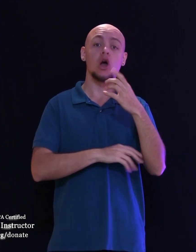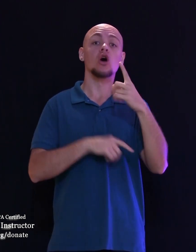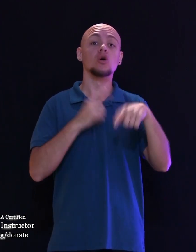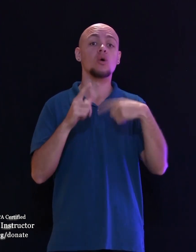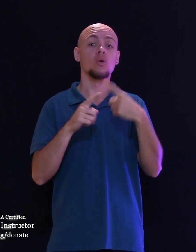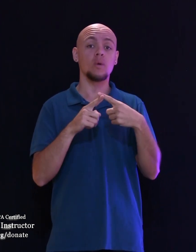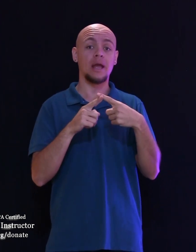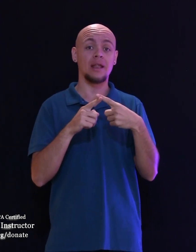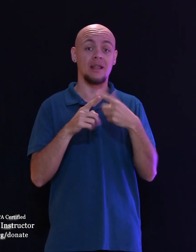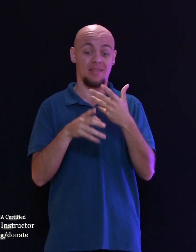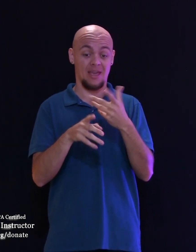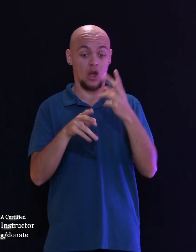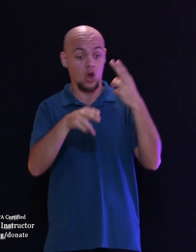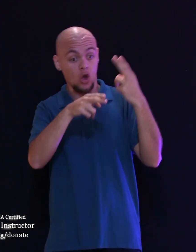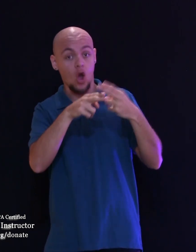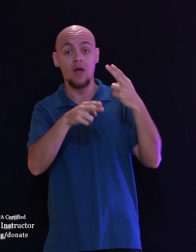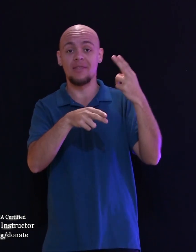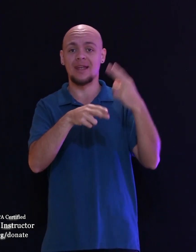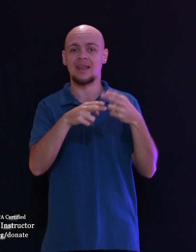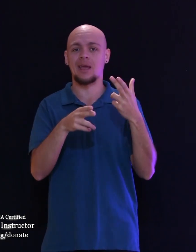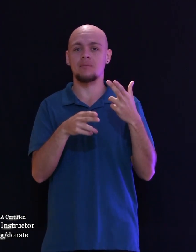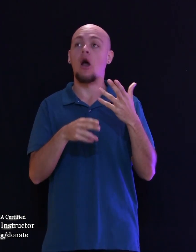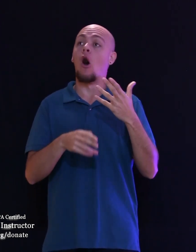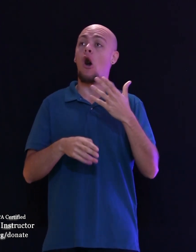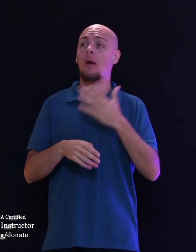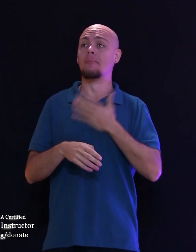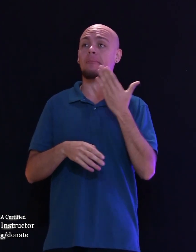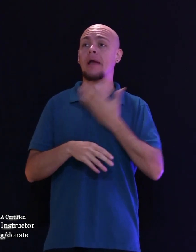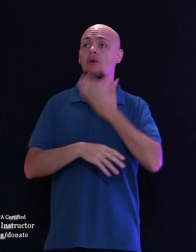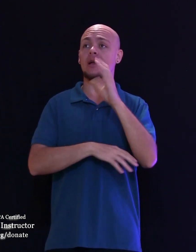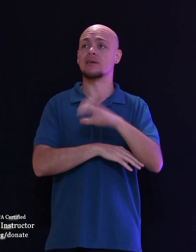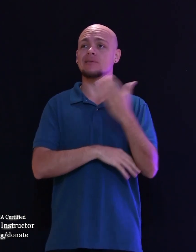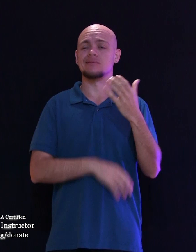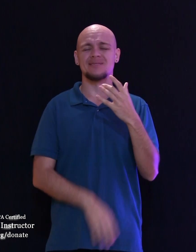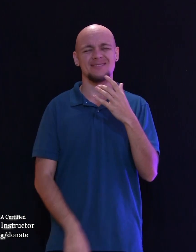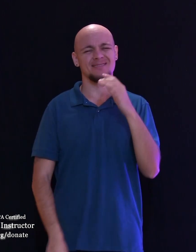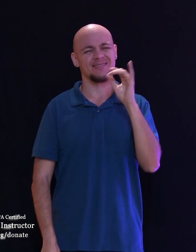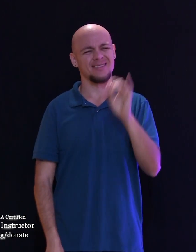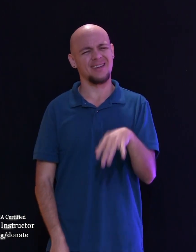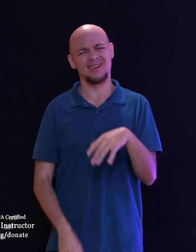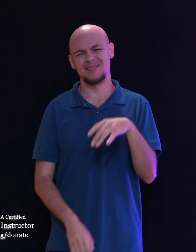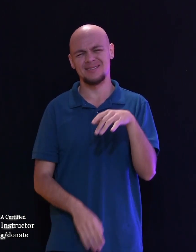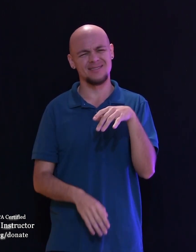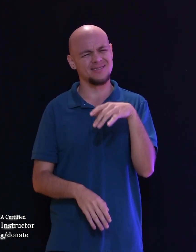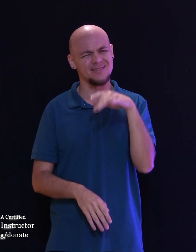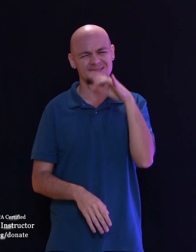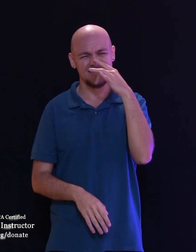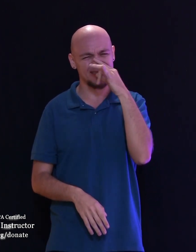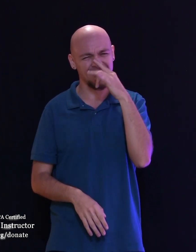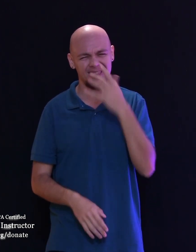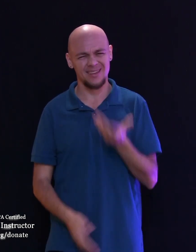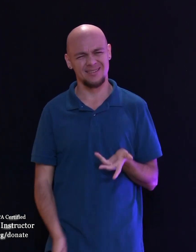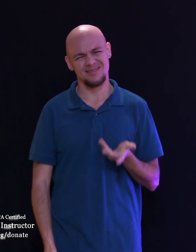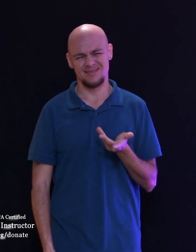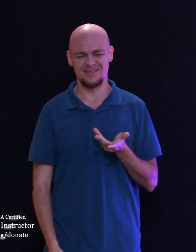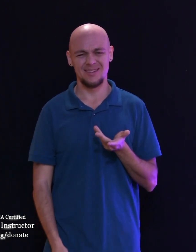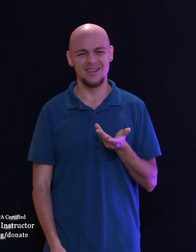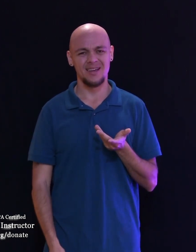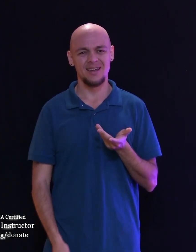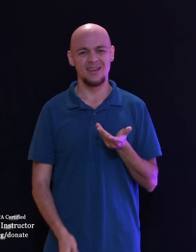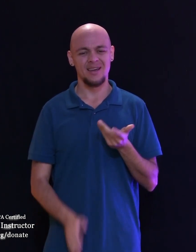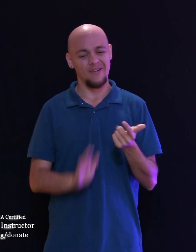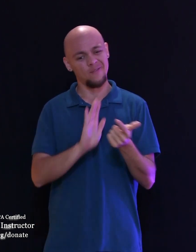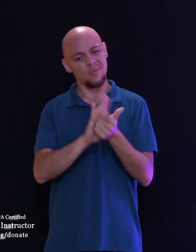call your drink. Knock it off. That's childish. Nobody is forbidding anybody from saying Merry